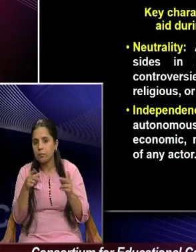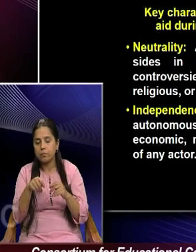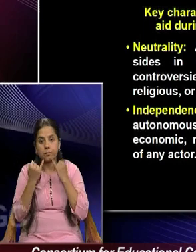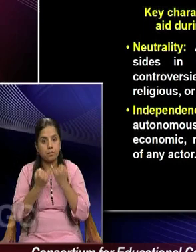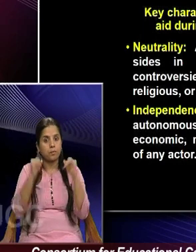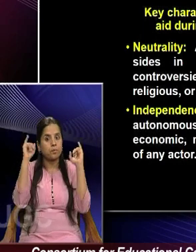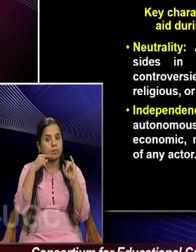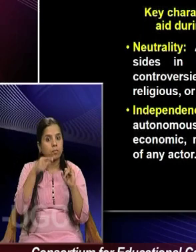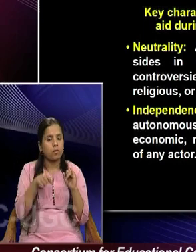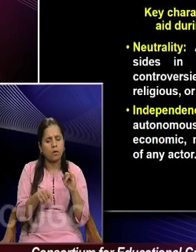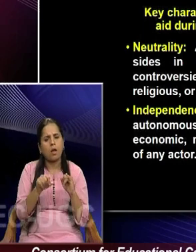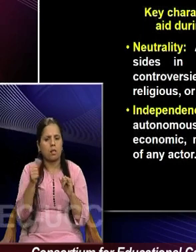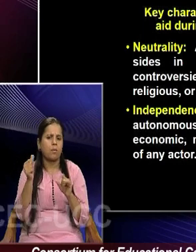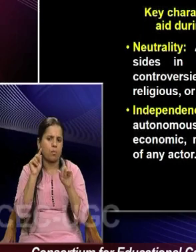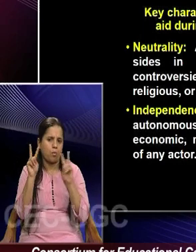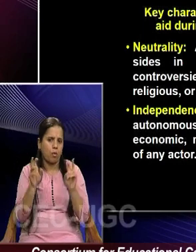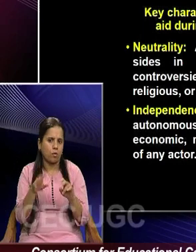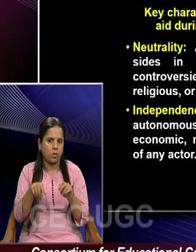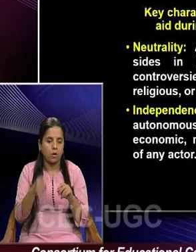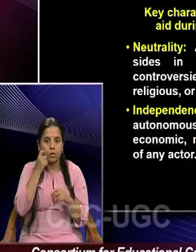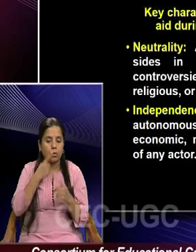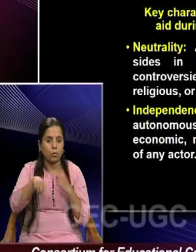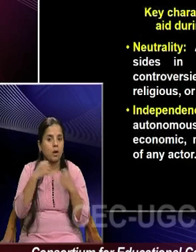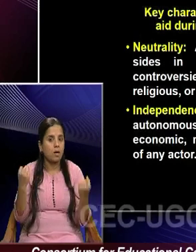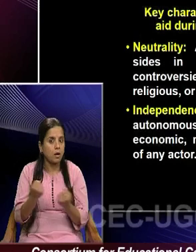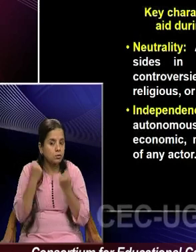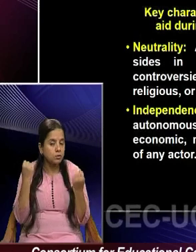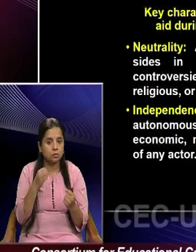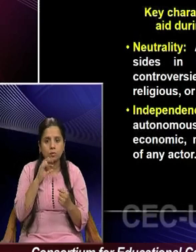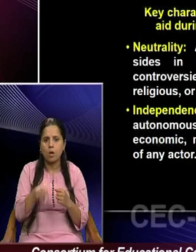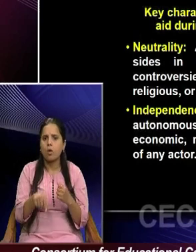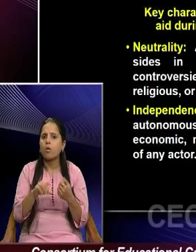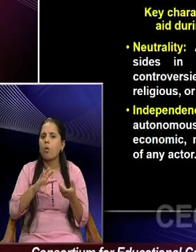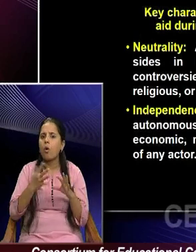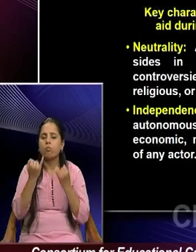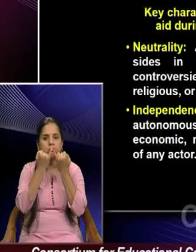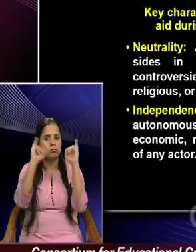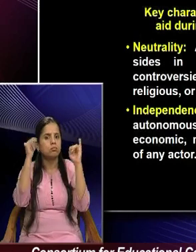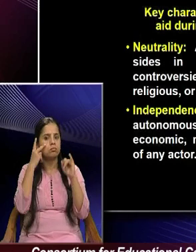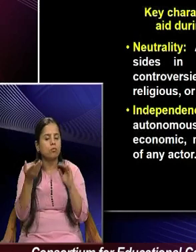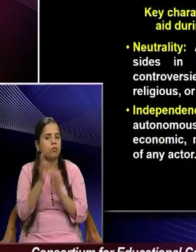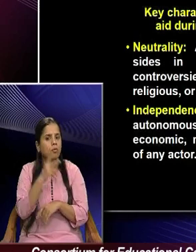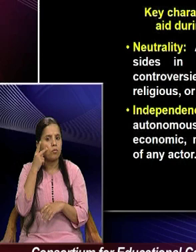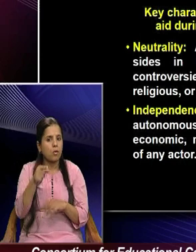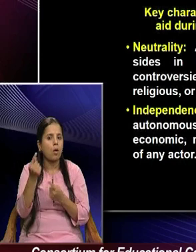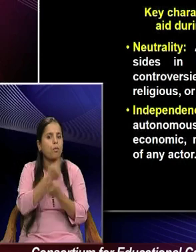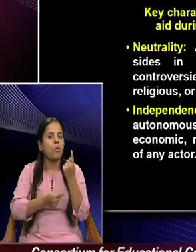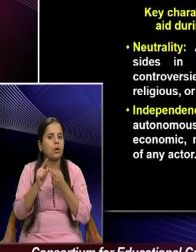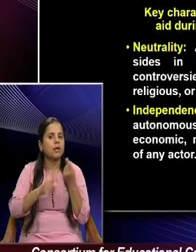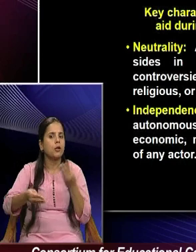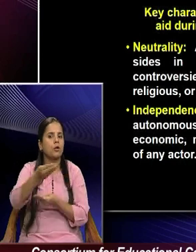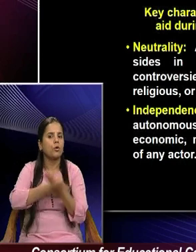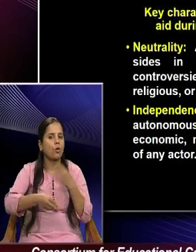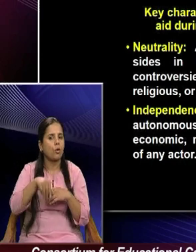Independence is another point. Humanitarian action is autonomous form from the political, economic,